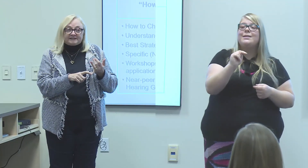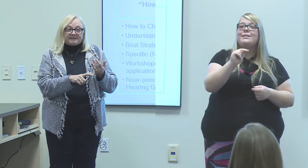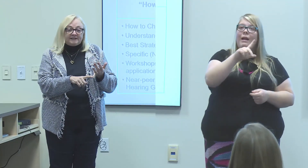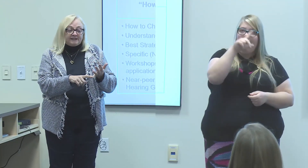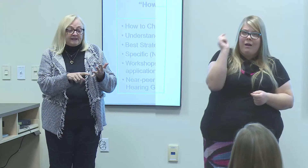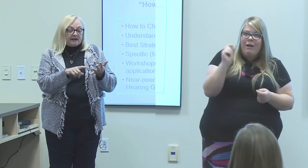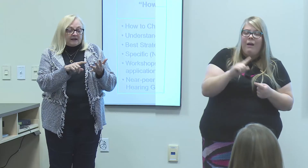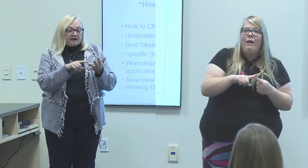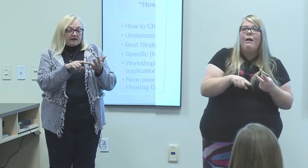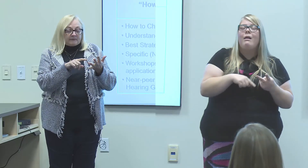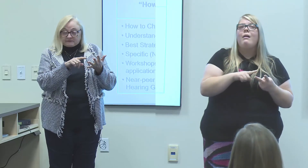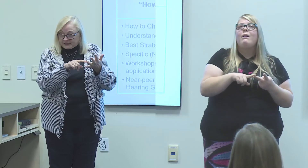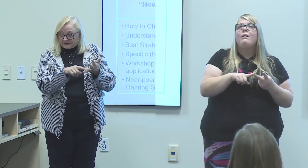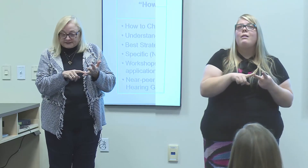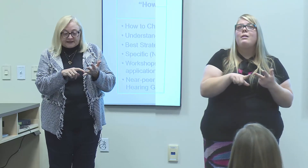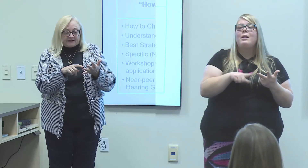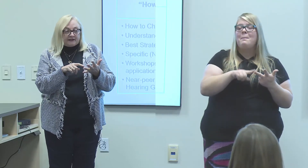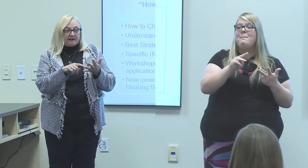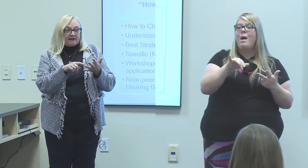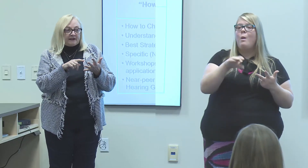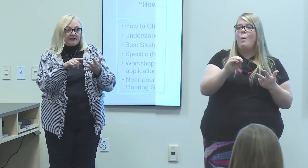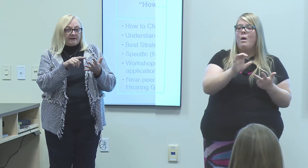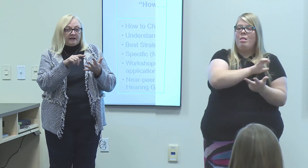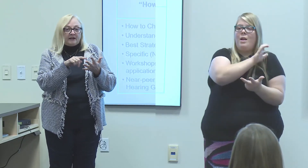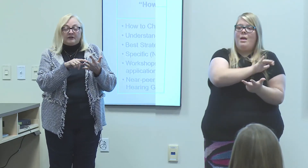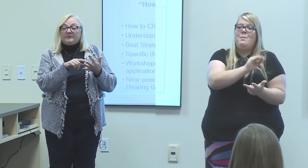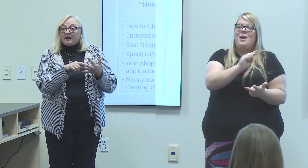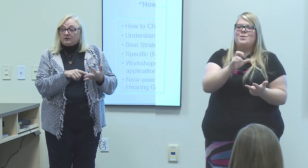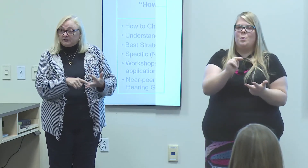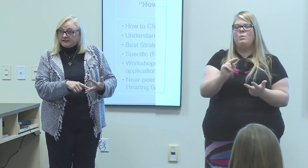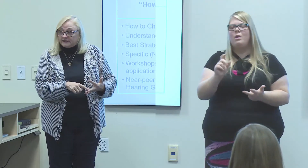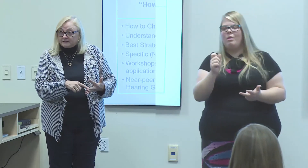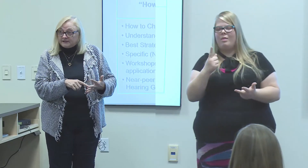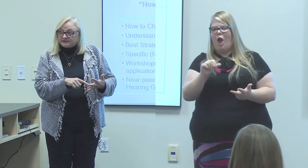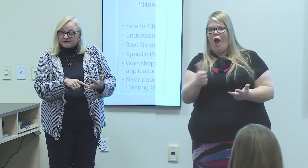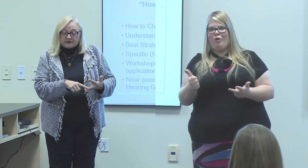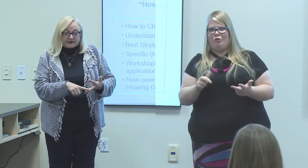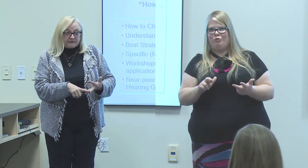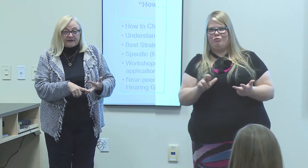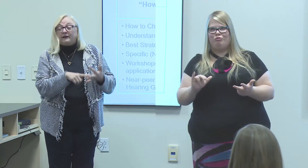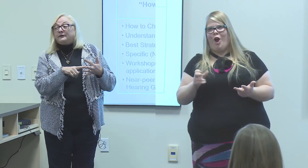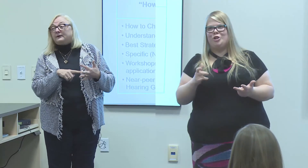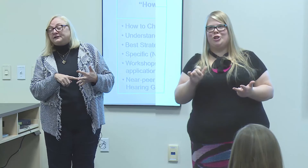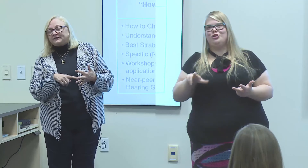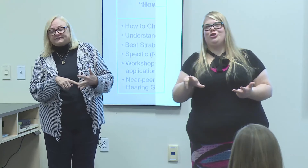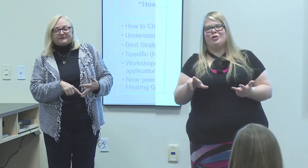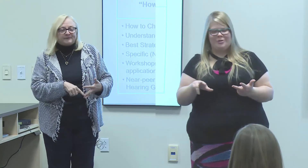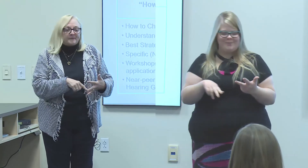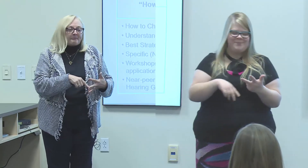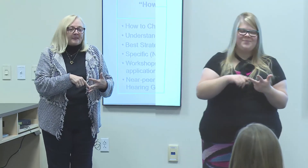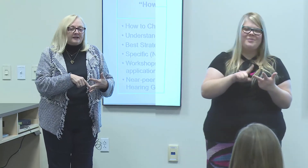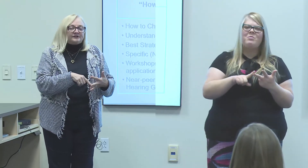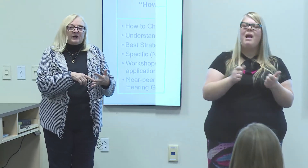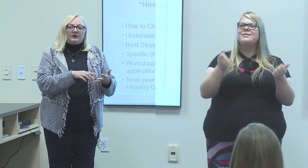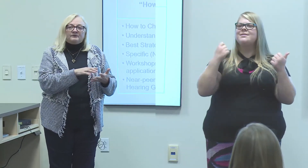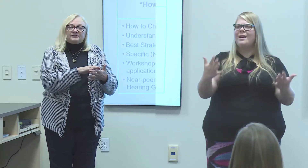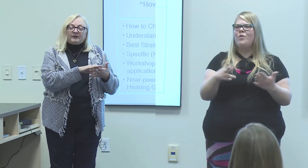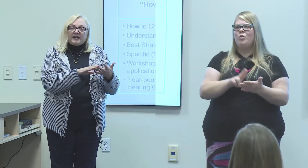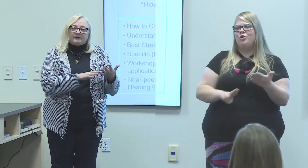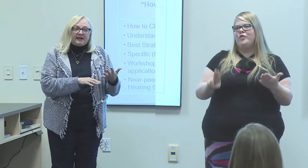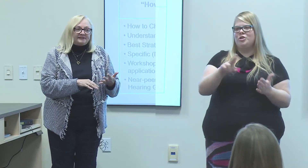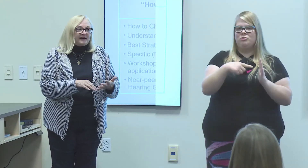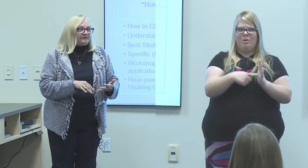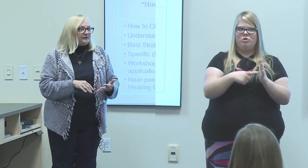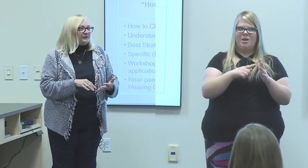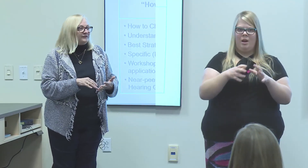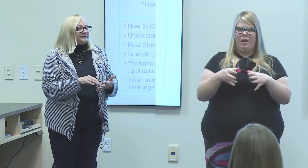of Tennessee, Gallaudet, and the Mayo Clinic in Minnesota, the other Rochester. So it was